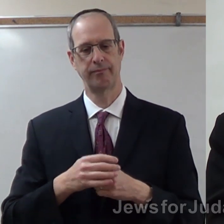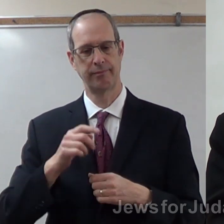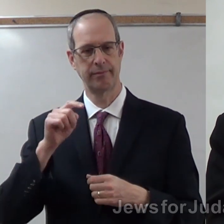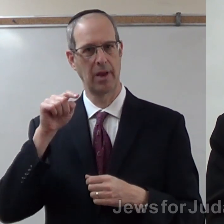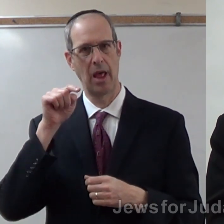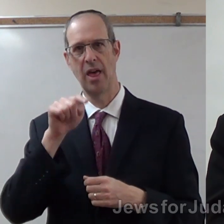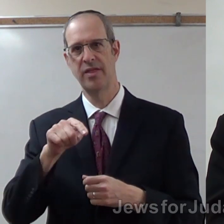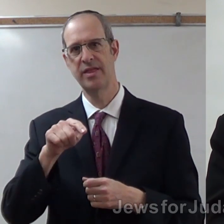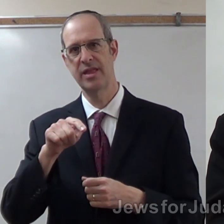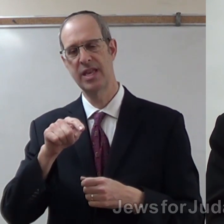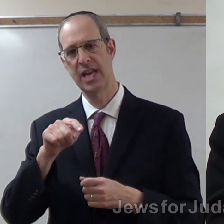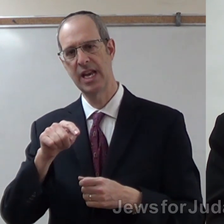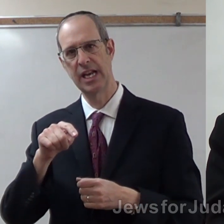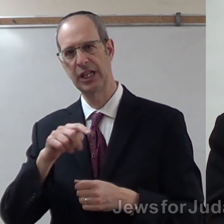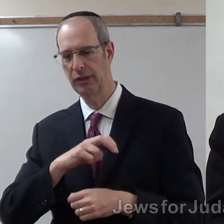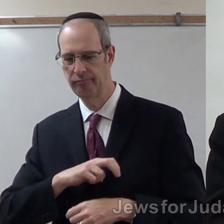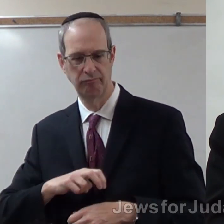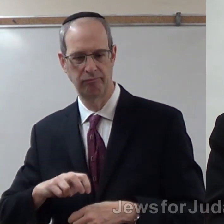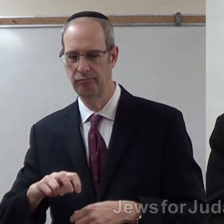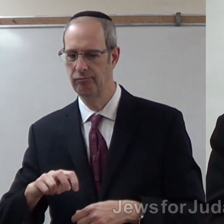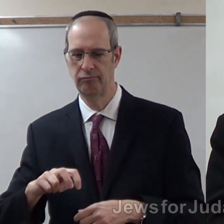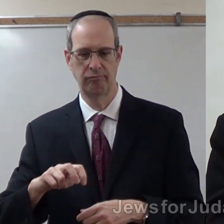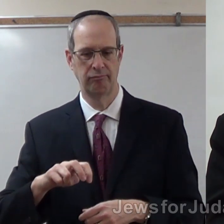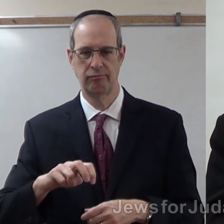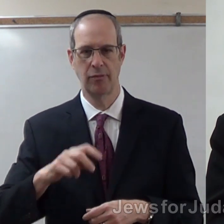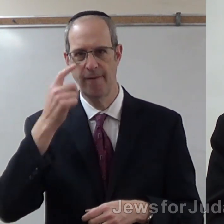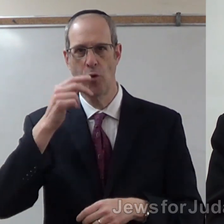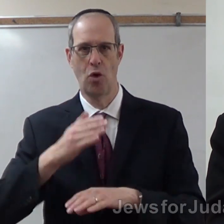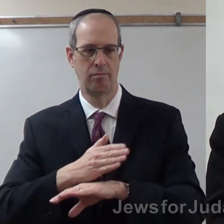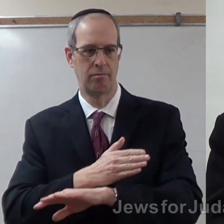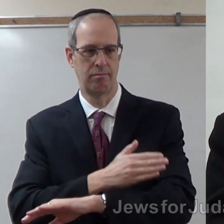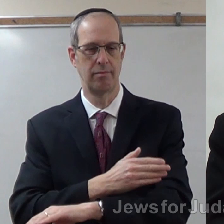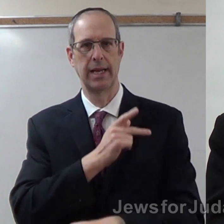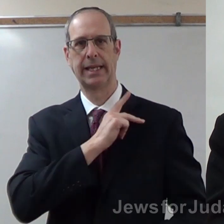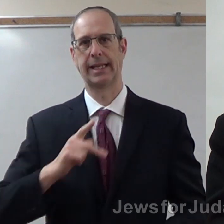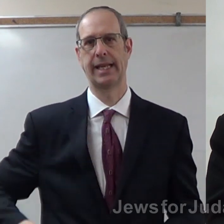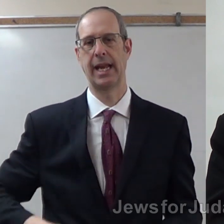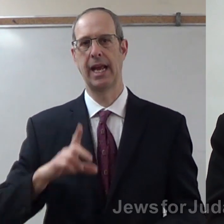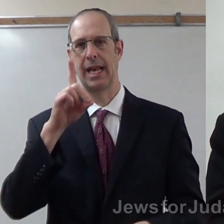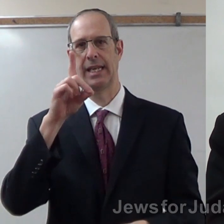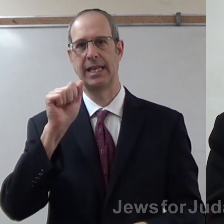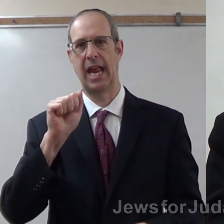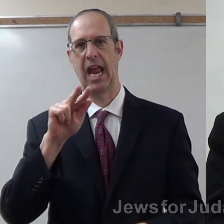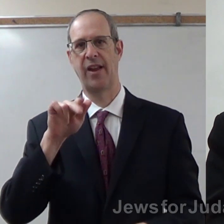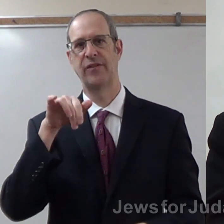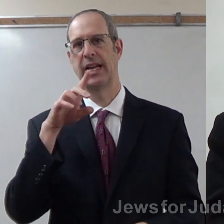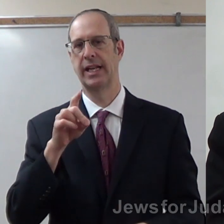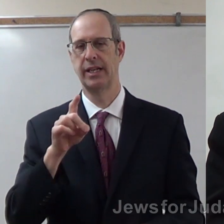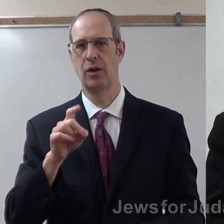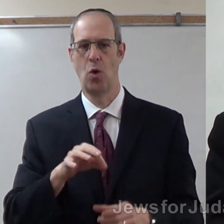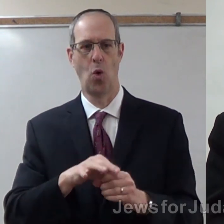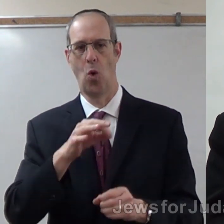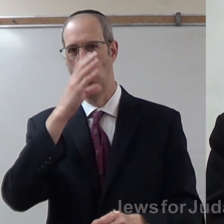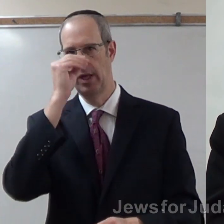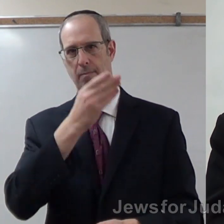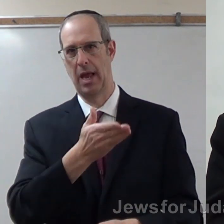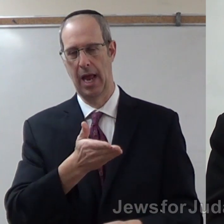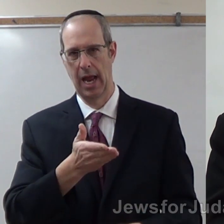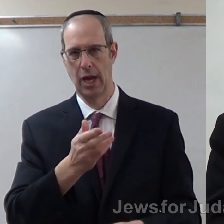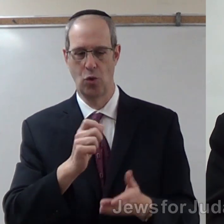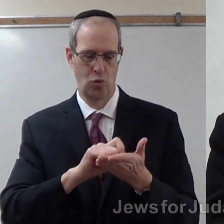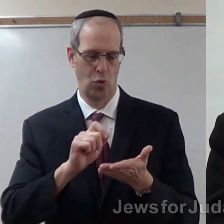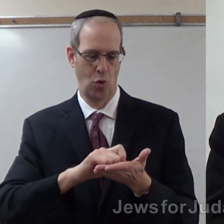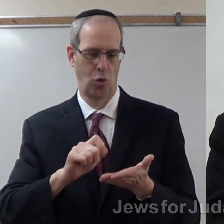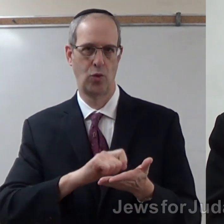on this road to self-improvement, King David, our holy King David,